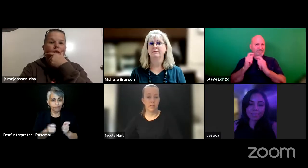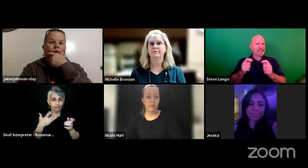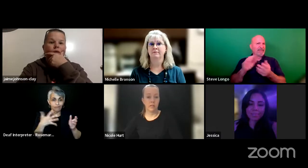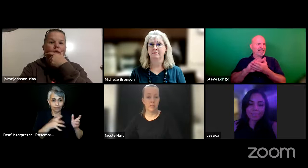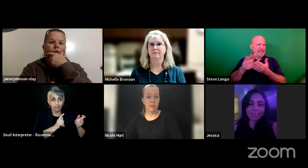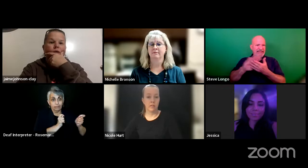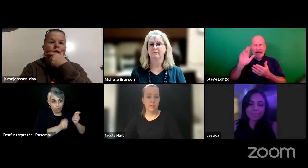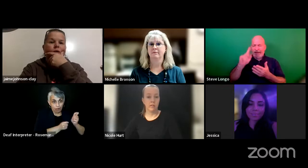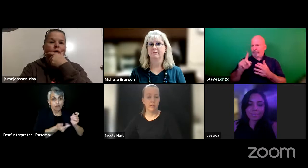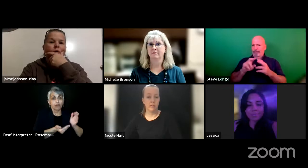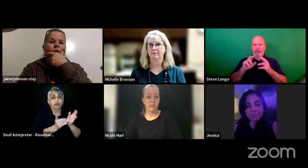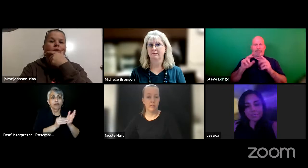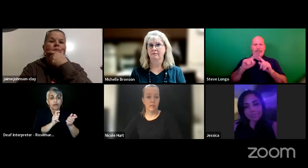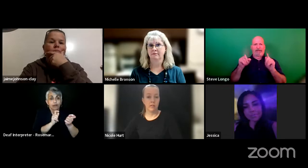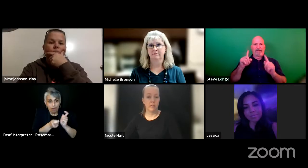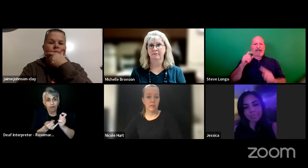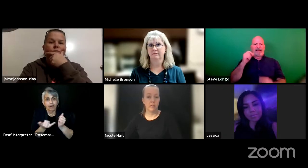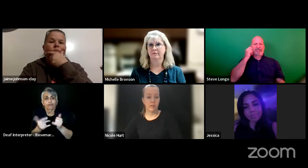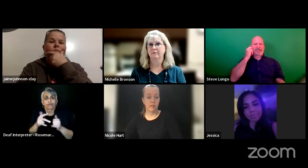So we had gone through the 2nd